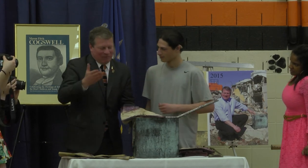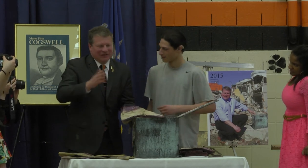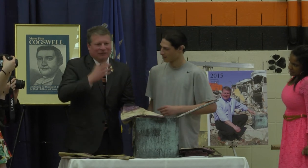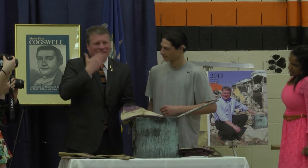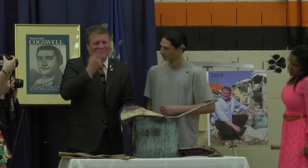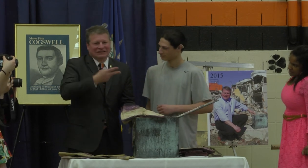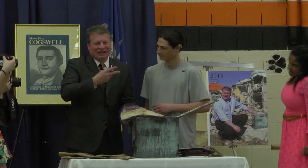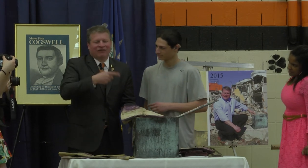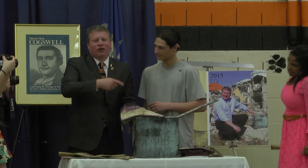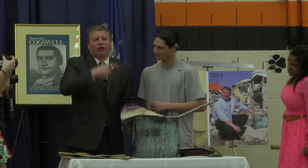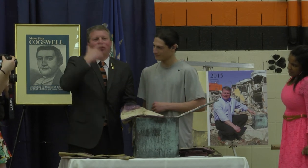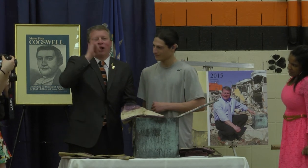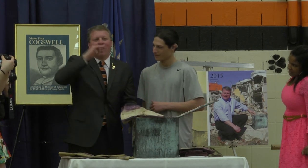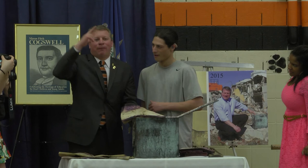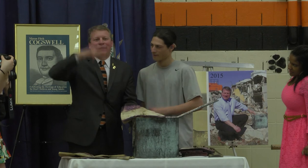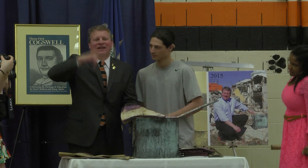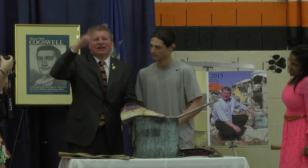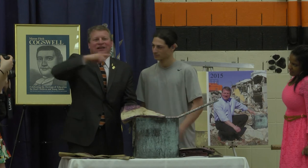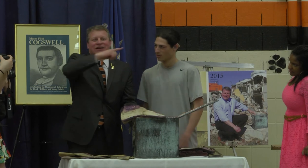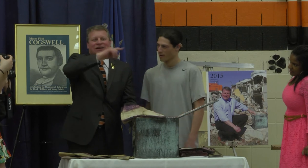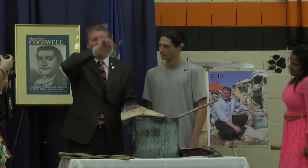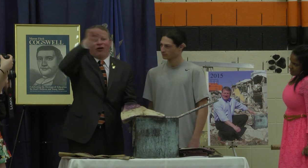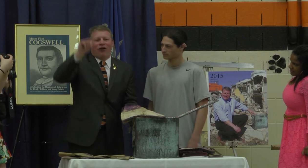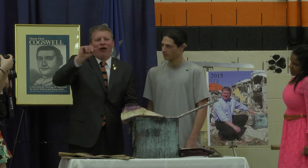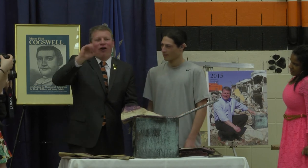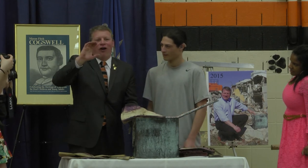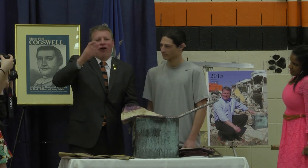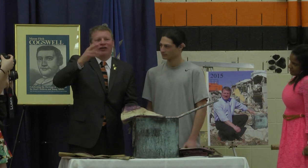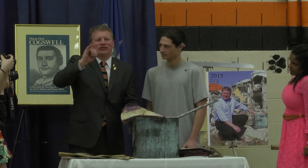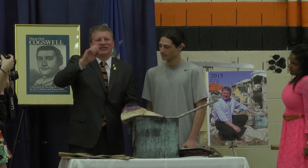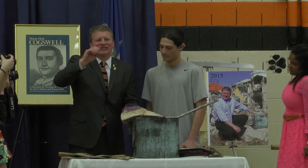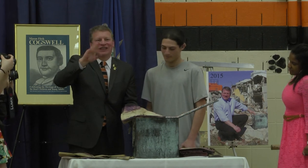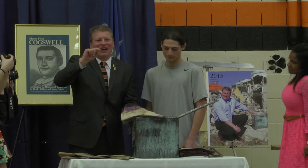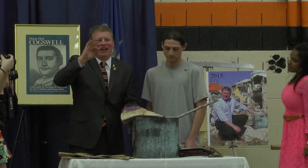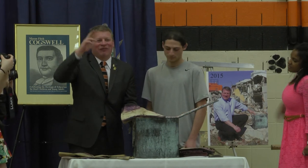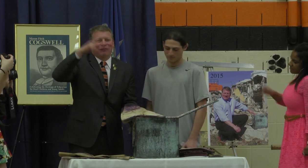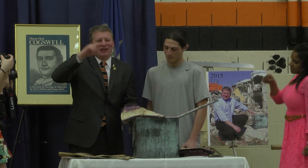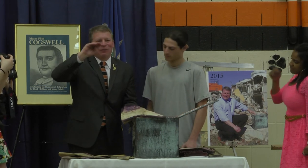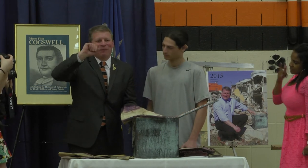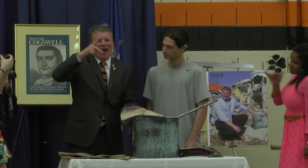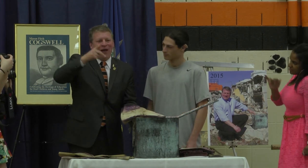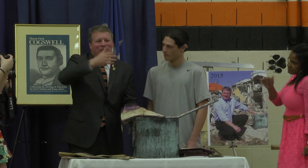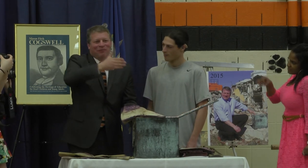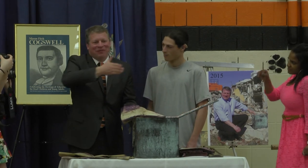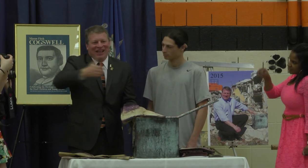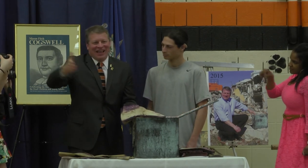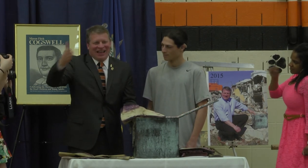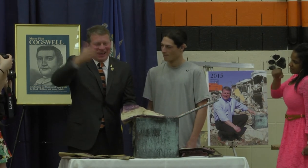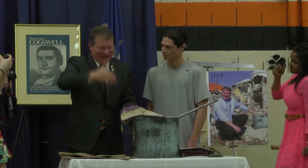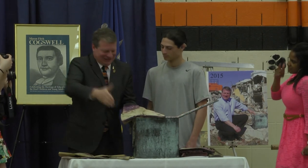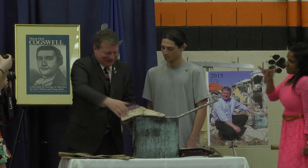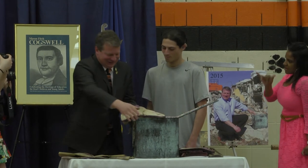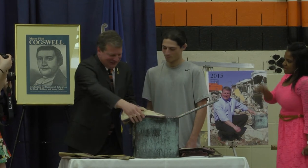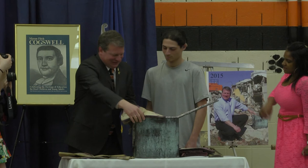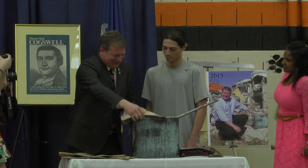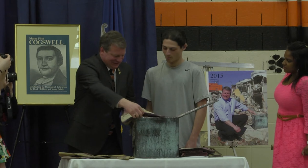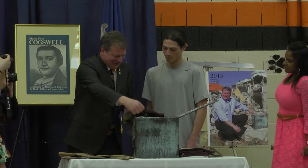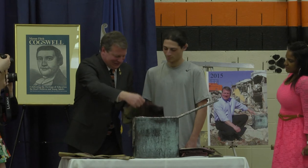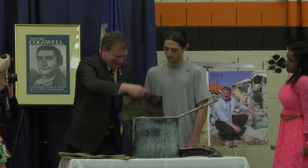I don't want to open this. This looks like the architect design for the building for the Gallaudet